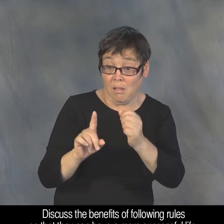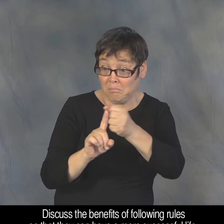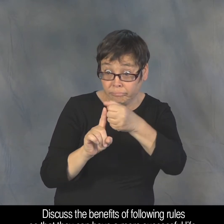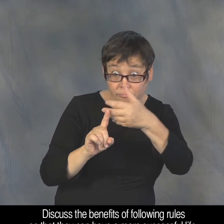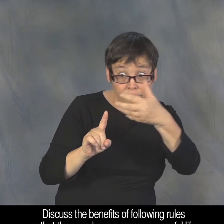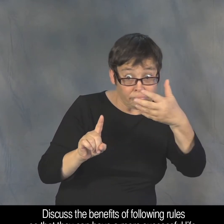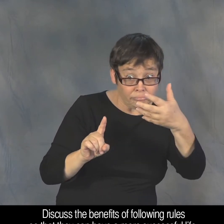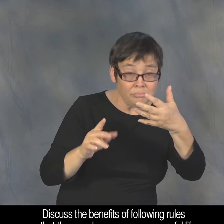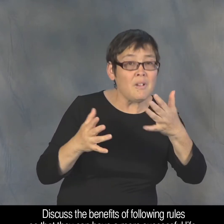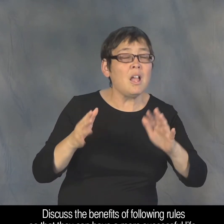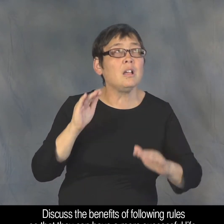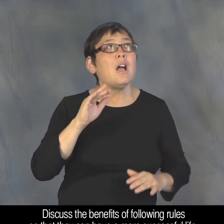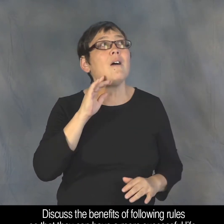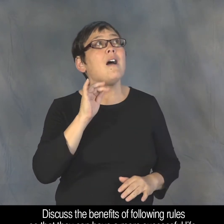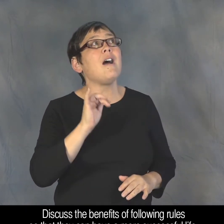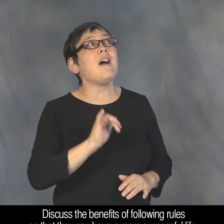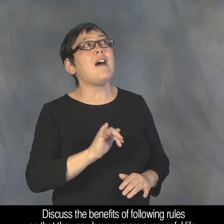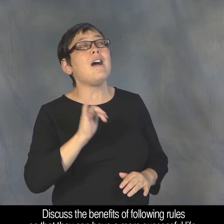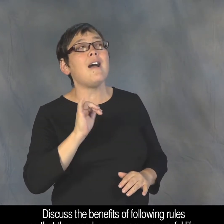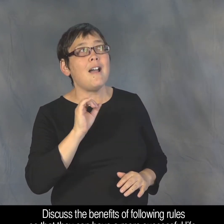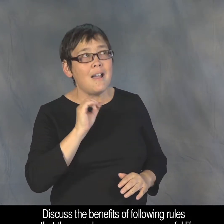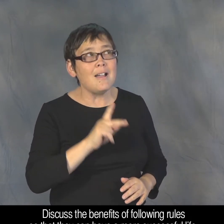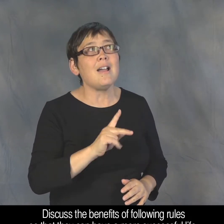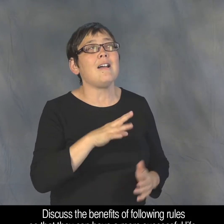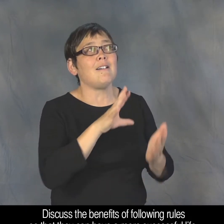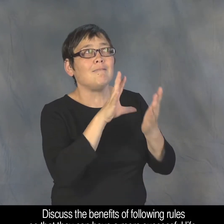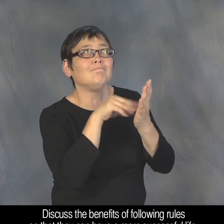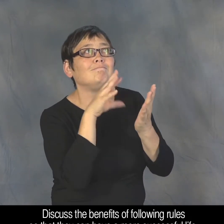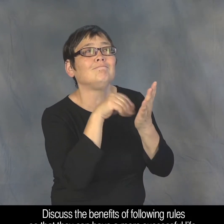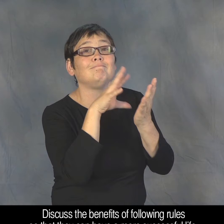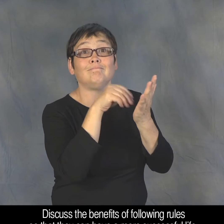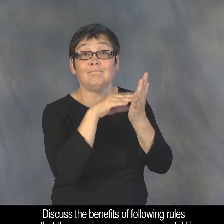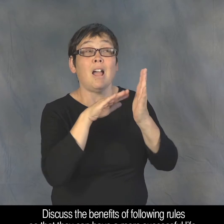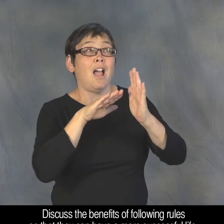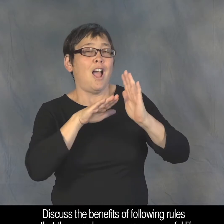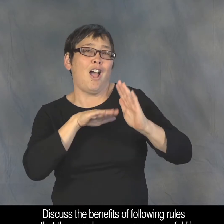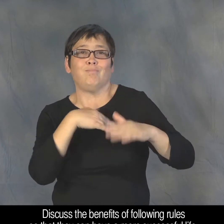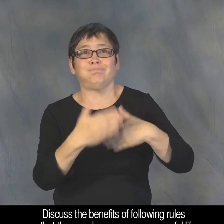Discuss the benefits of following rules so that they can have a more successful life.